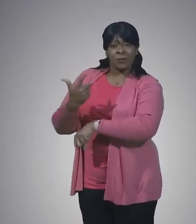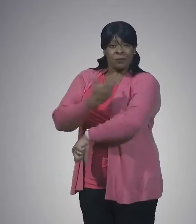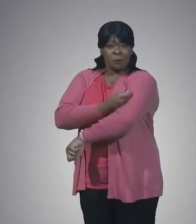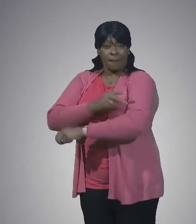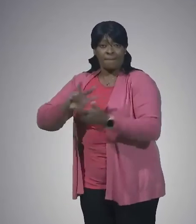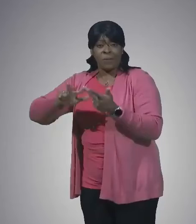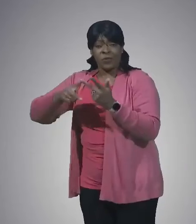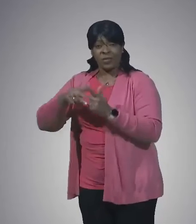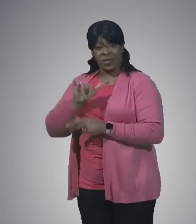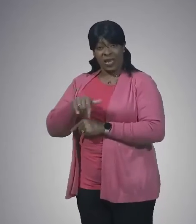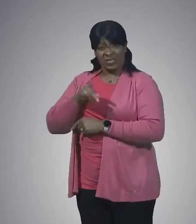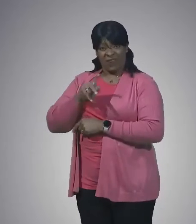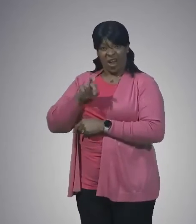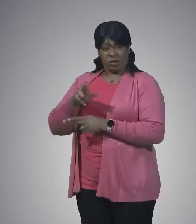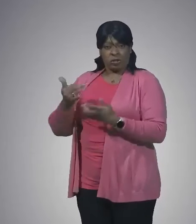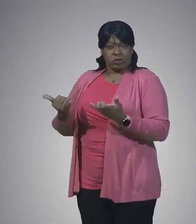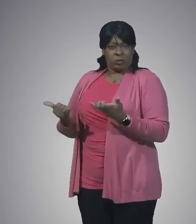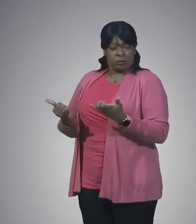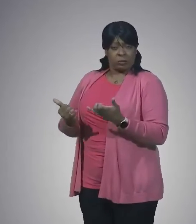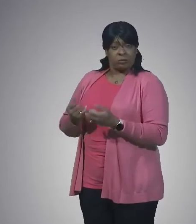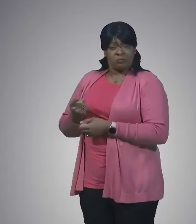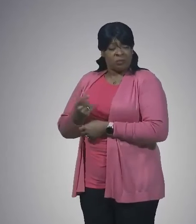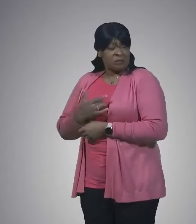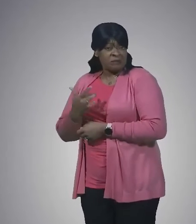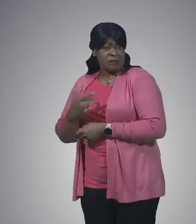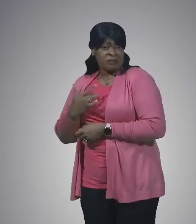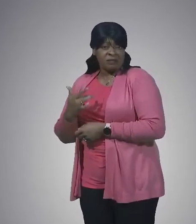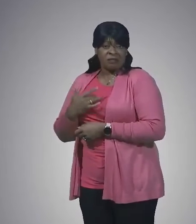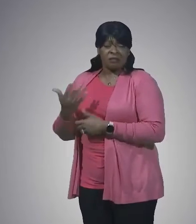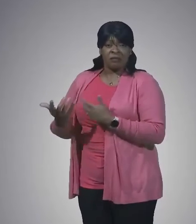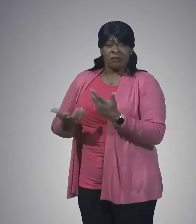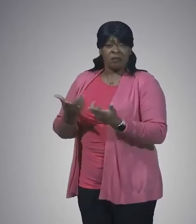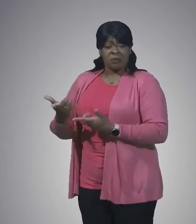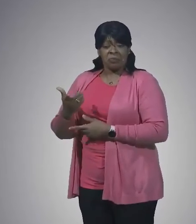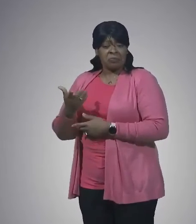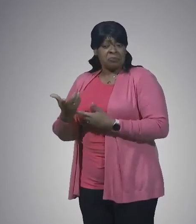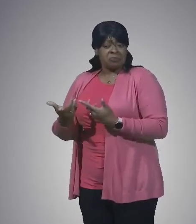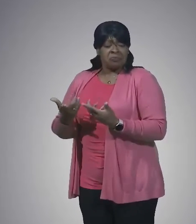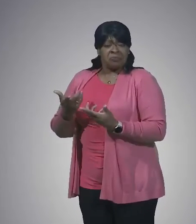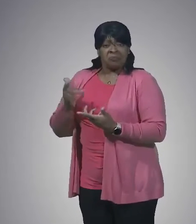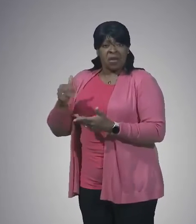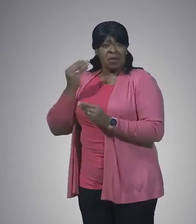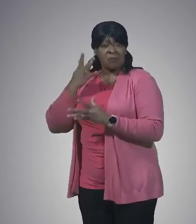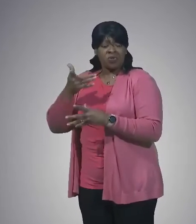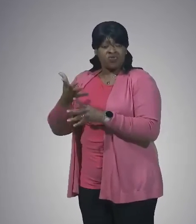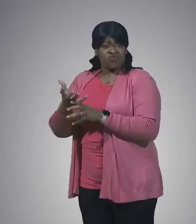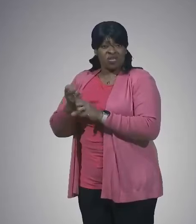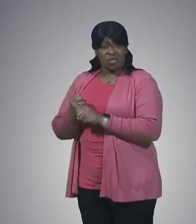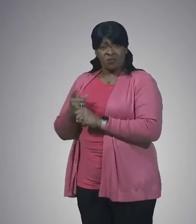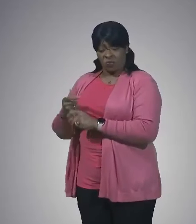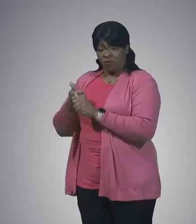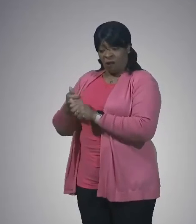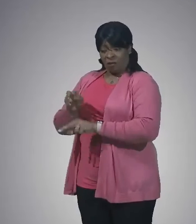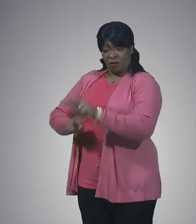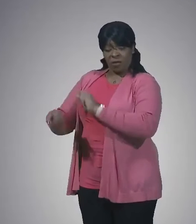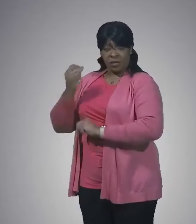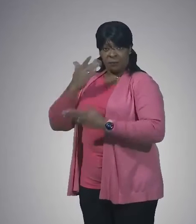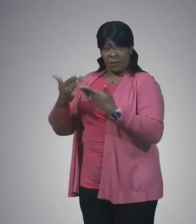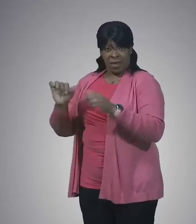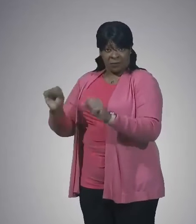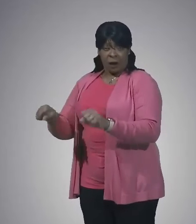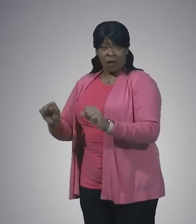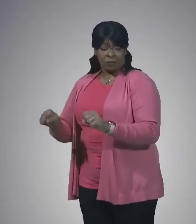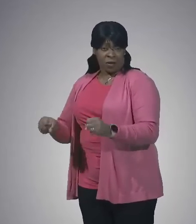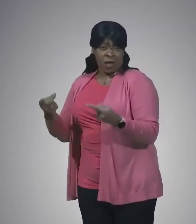is Pfizer? Do you feel, is this information that you guys are following to see if maybe that would